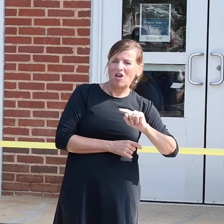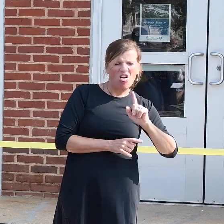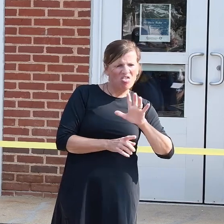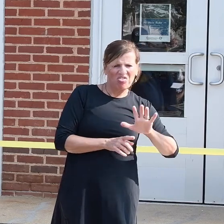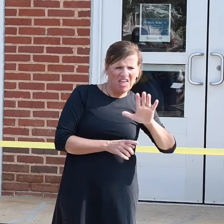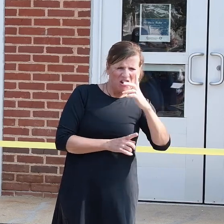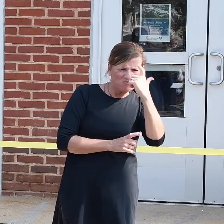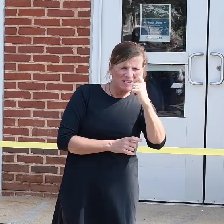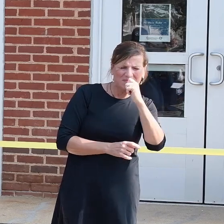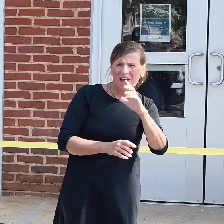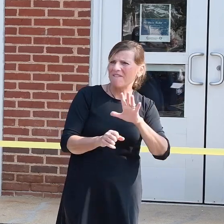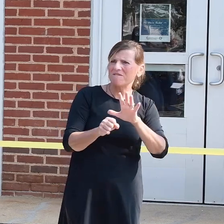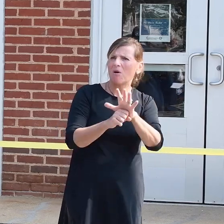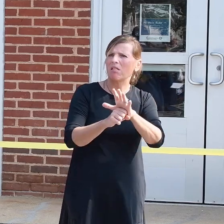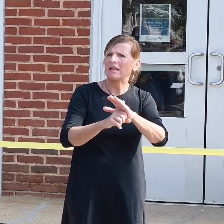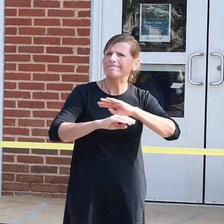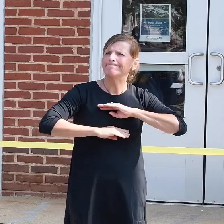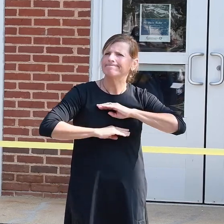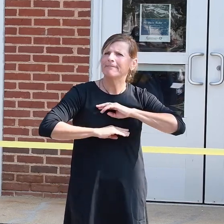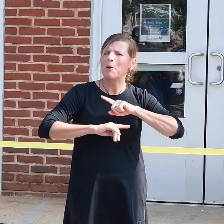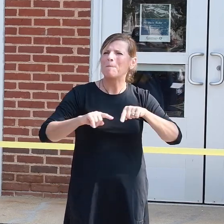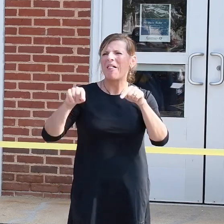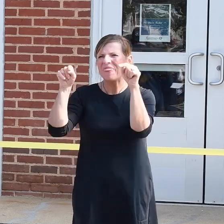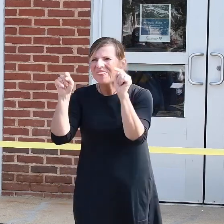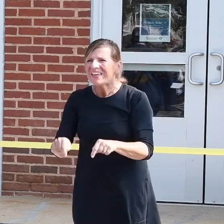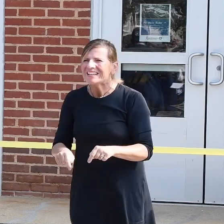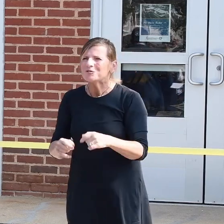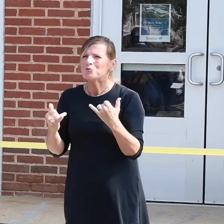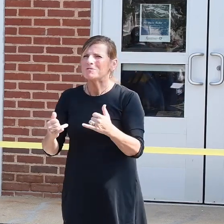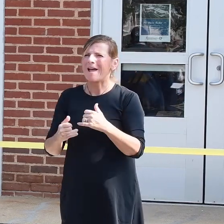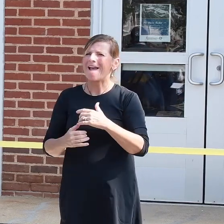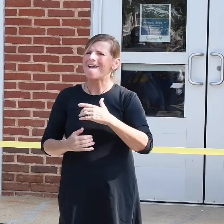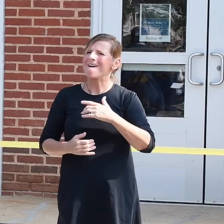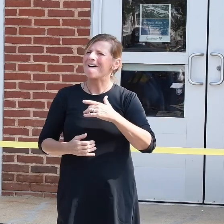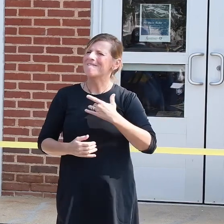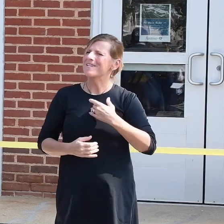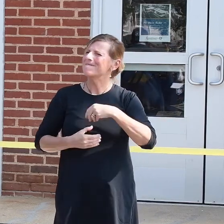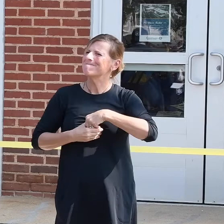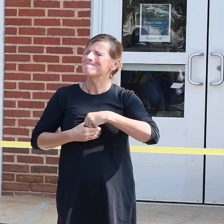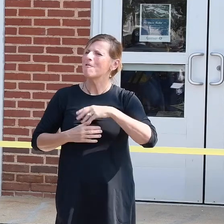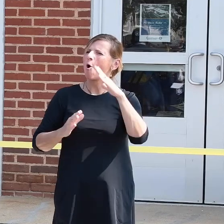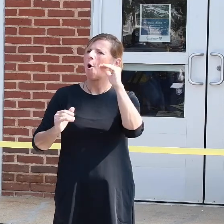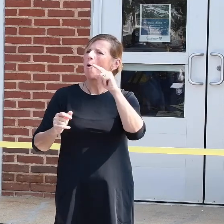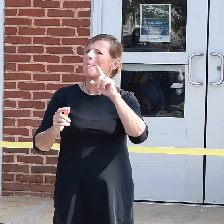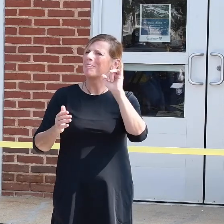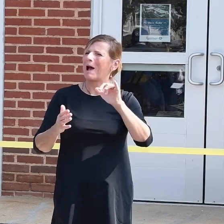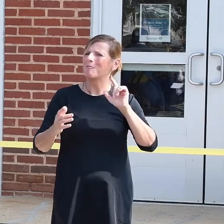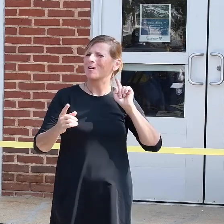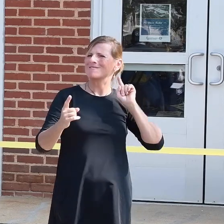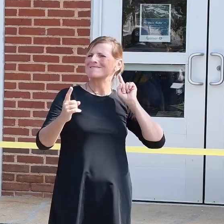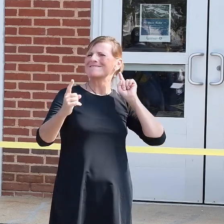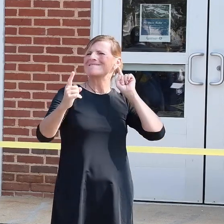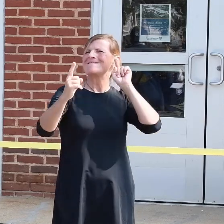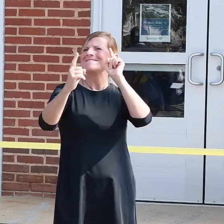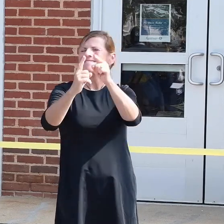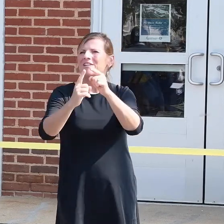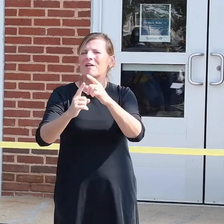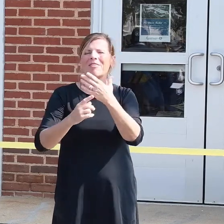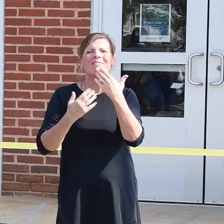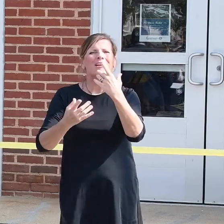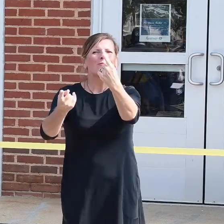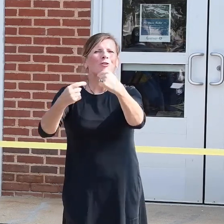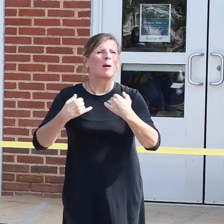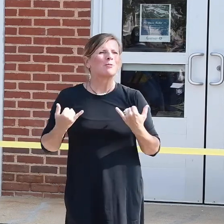gives me great hope that we are inching closer. In closing, thank you for being here today to celebrate this